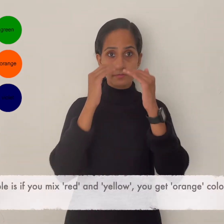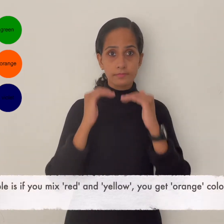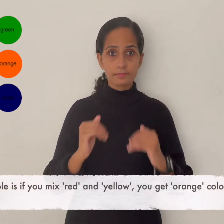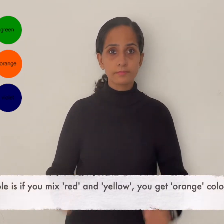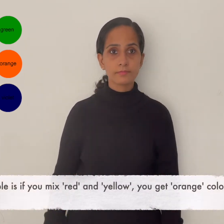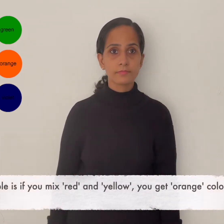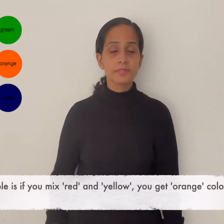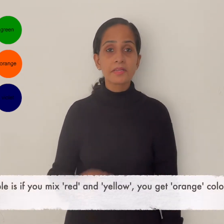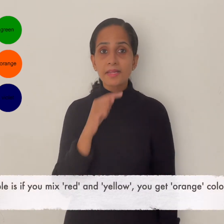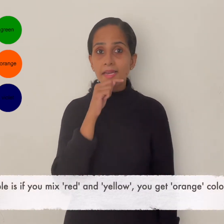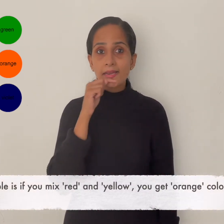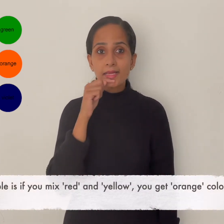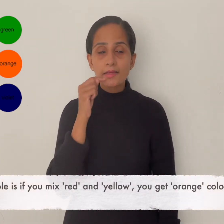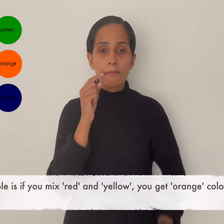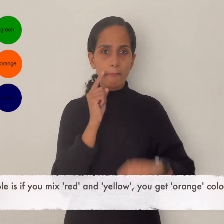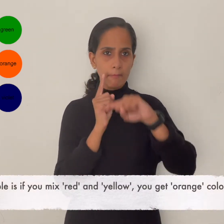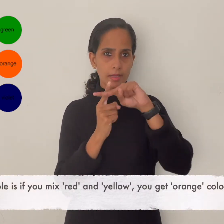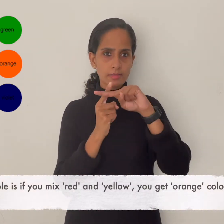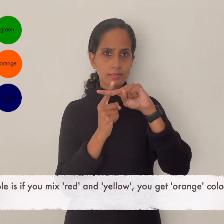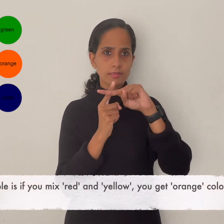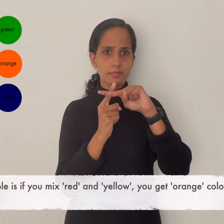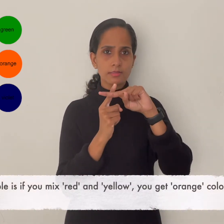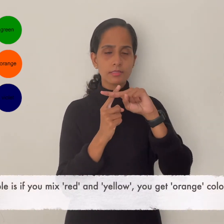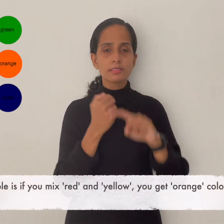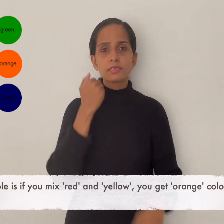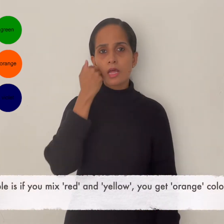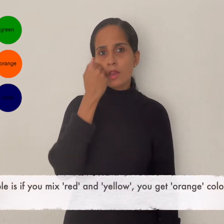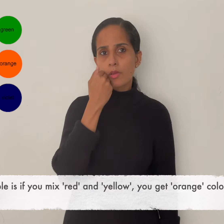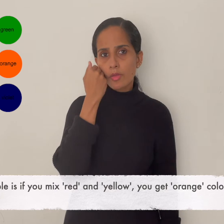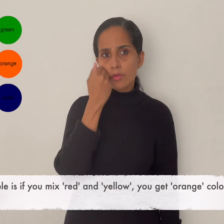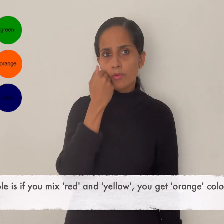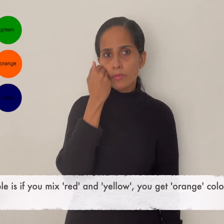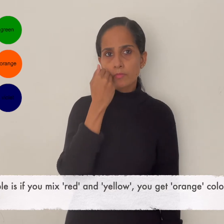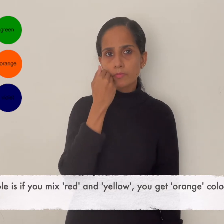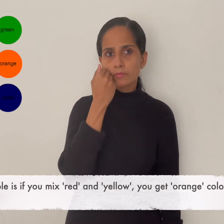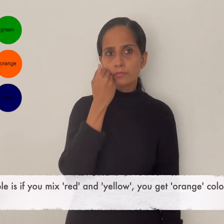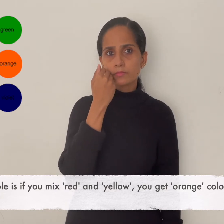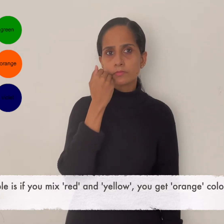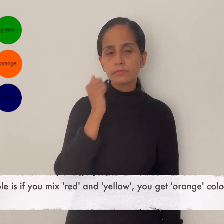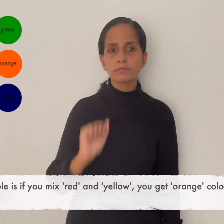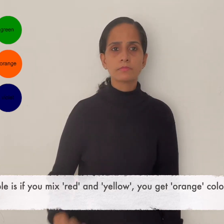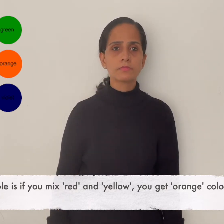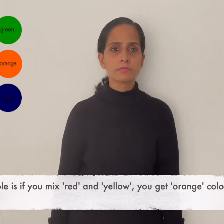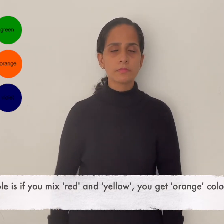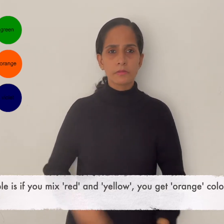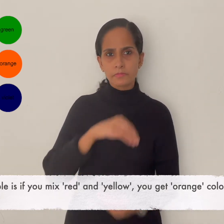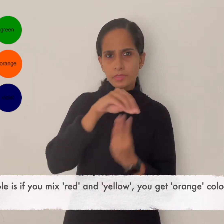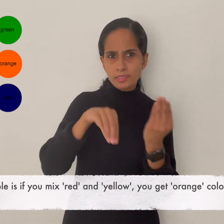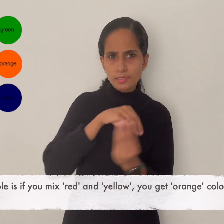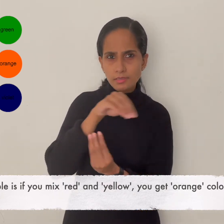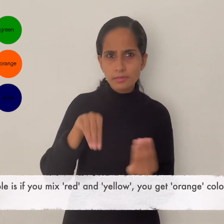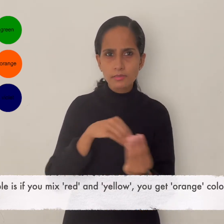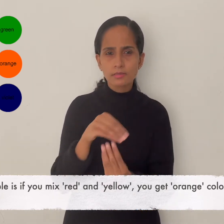The next example is if you mix red and yellow,